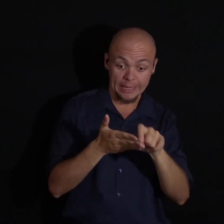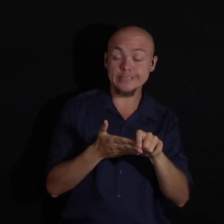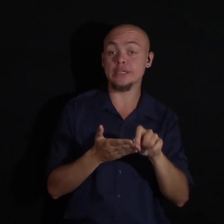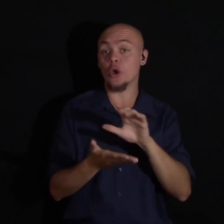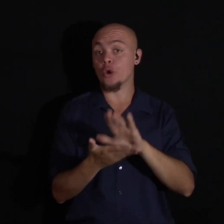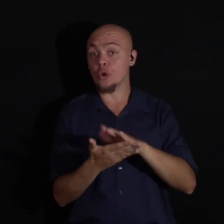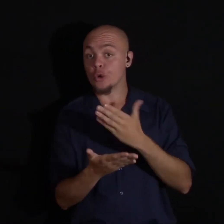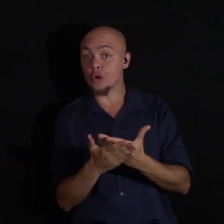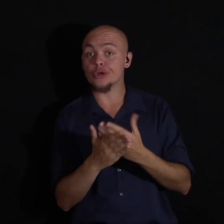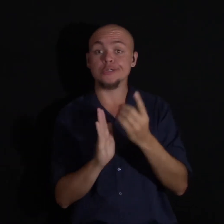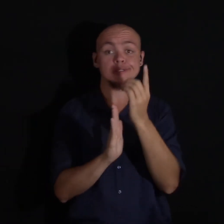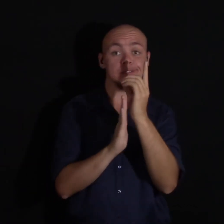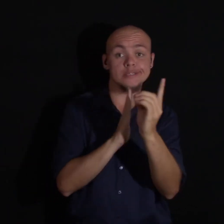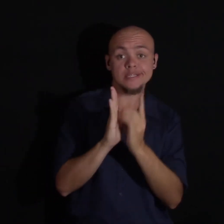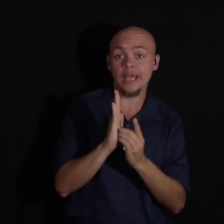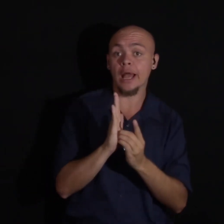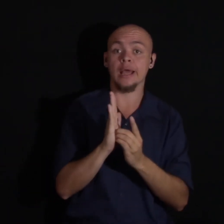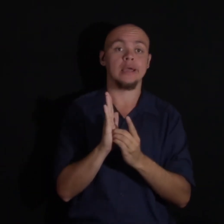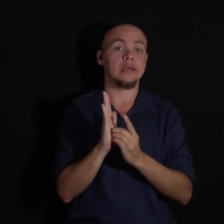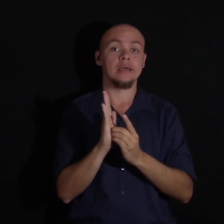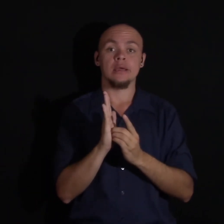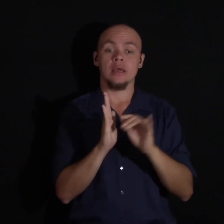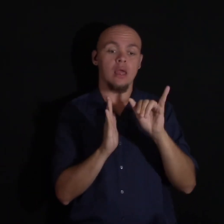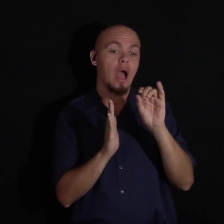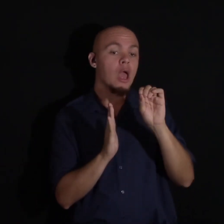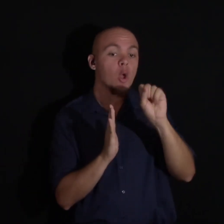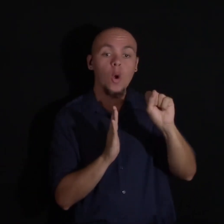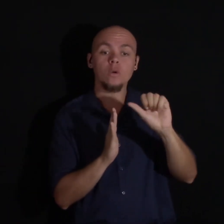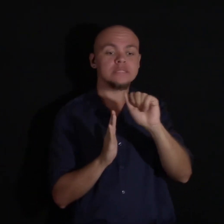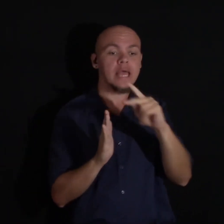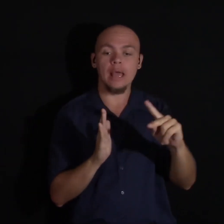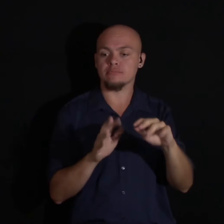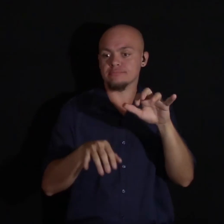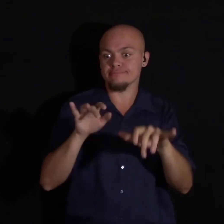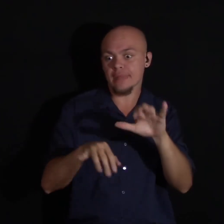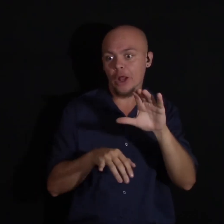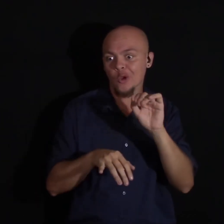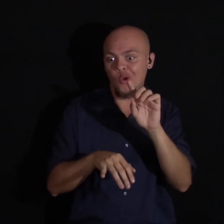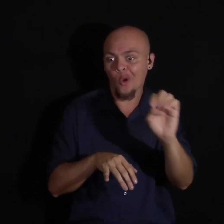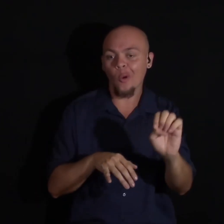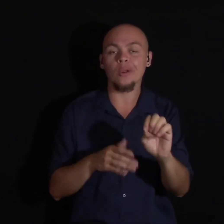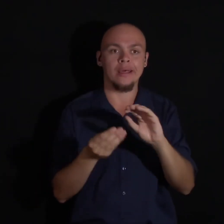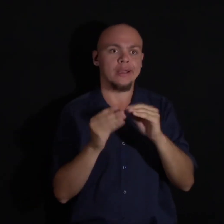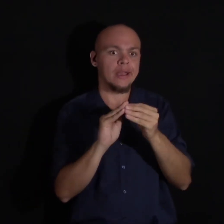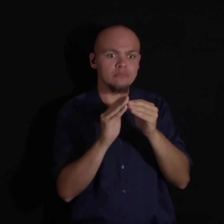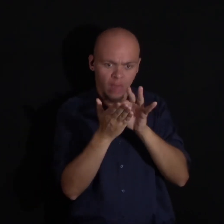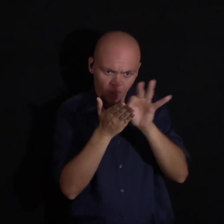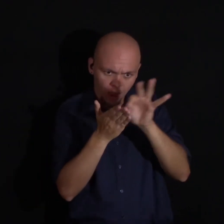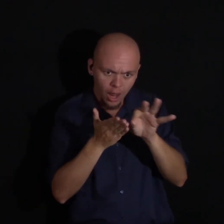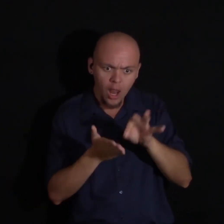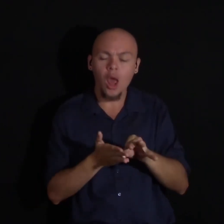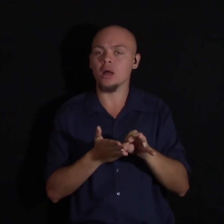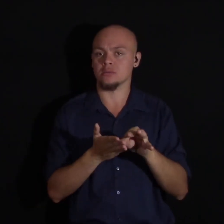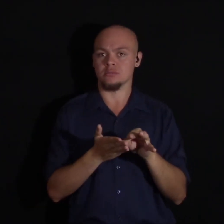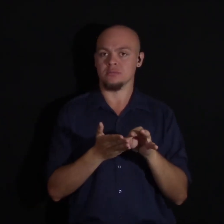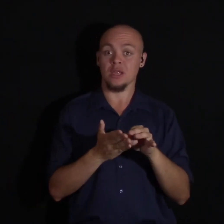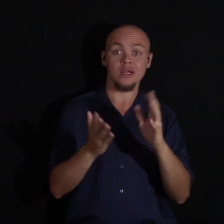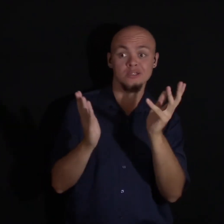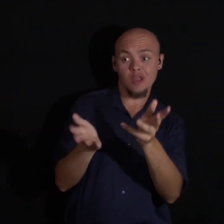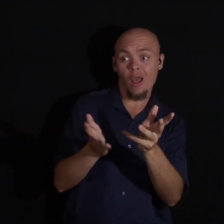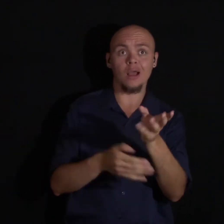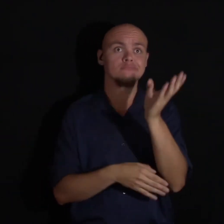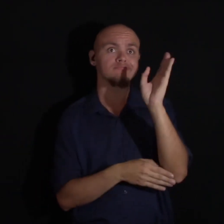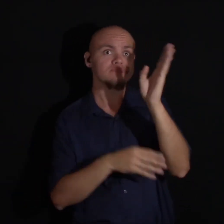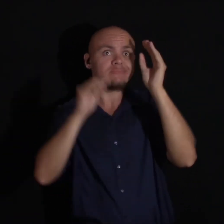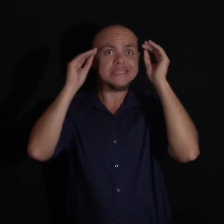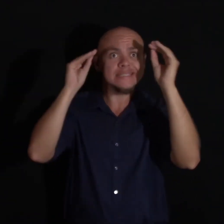cook, design, create iOS apps, write code, crunch numbers, talk, teach.